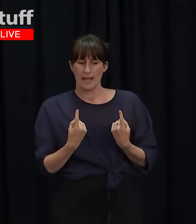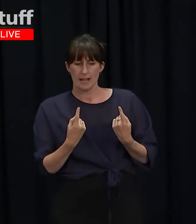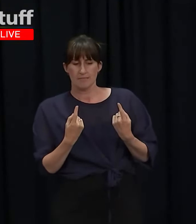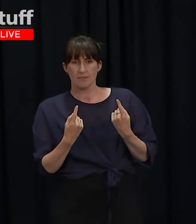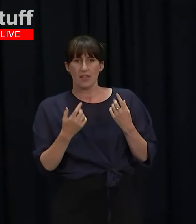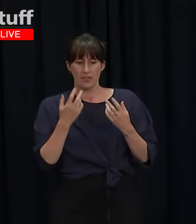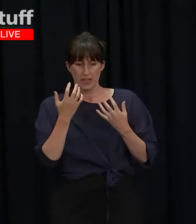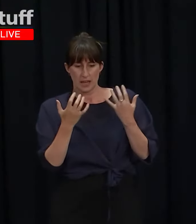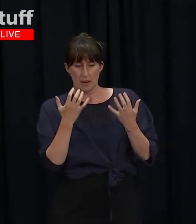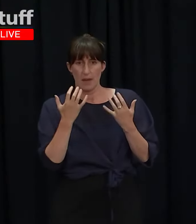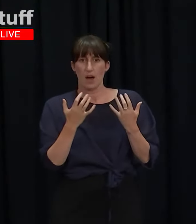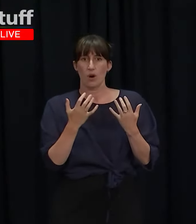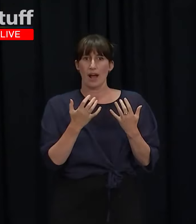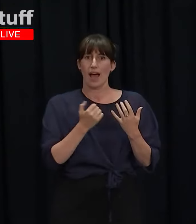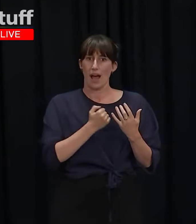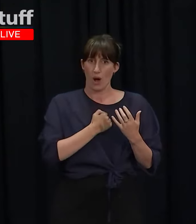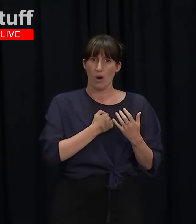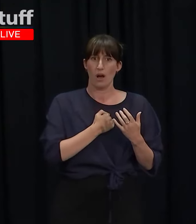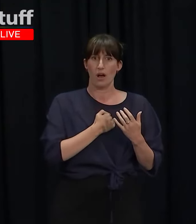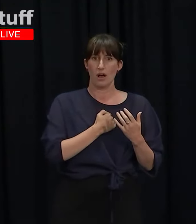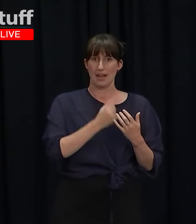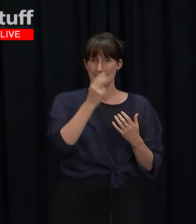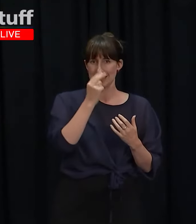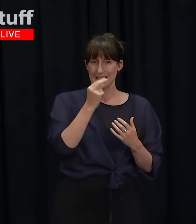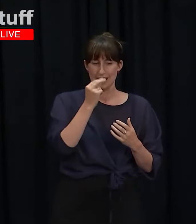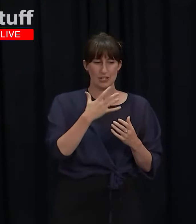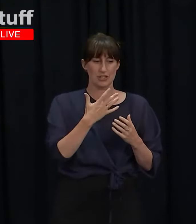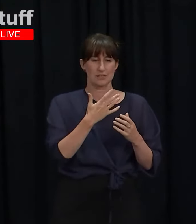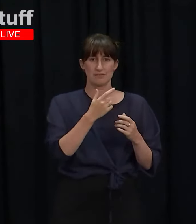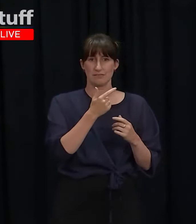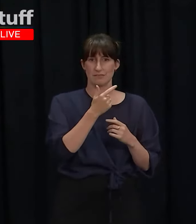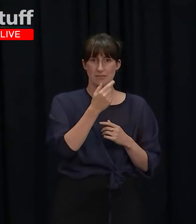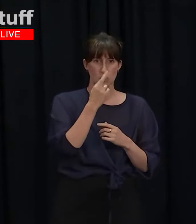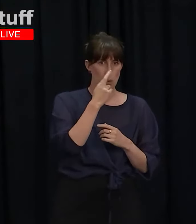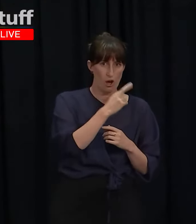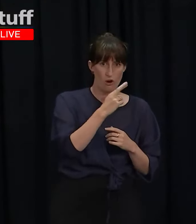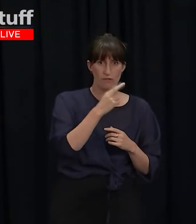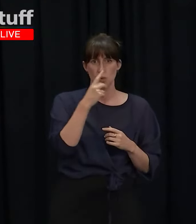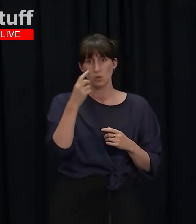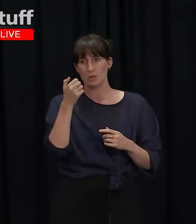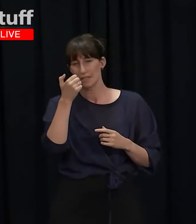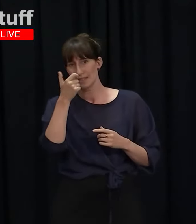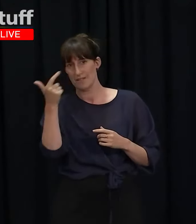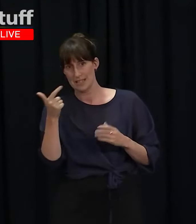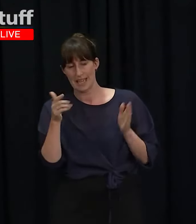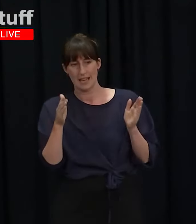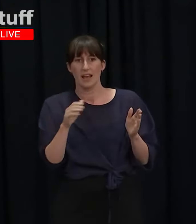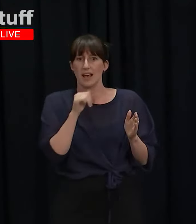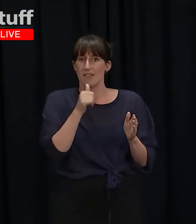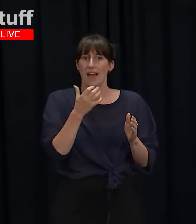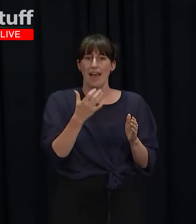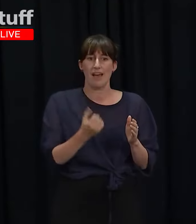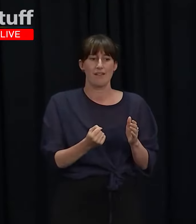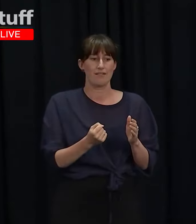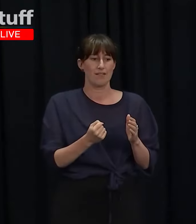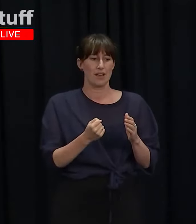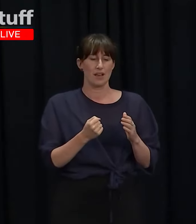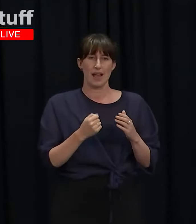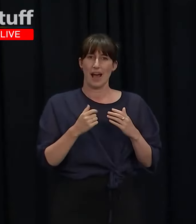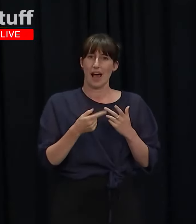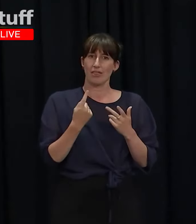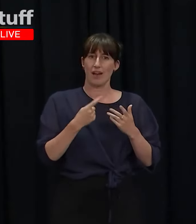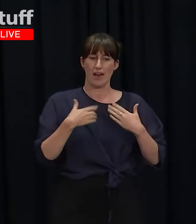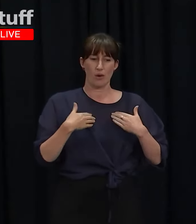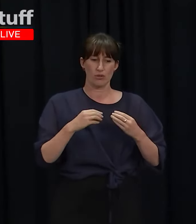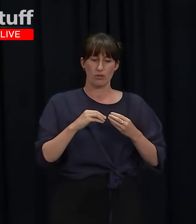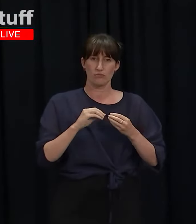12 to 17. And the third area I've asked them to keep a watching brief on and perhaps get back within the next couple of weeks is that interval for